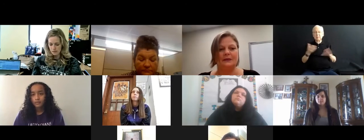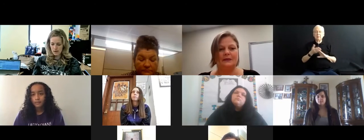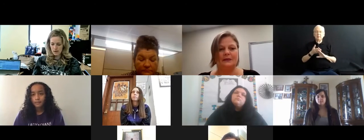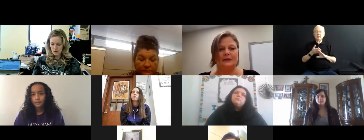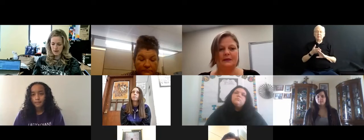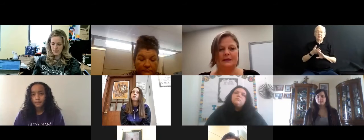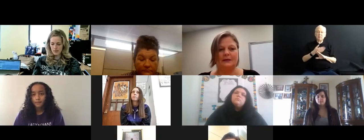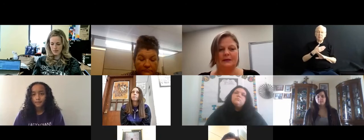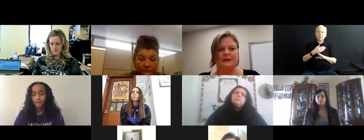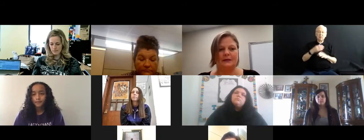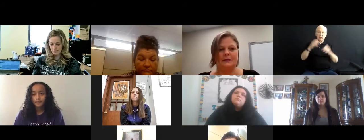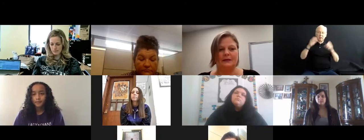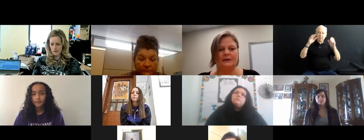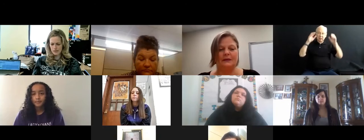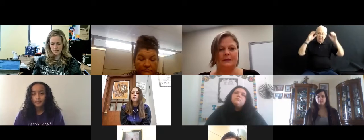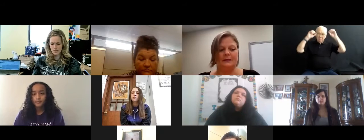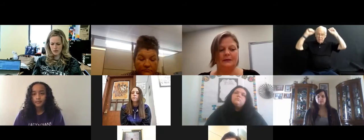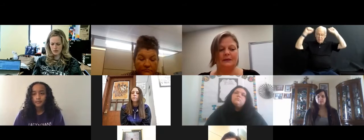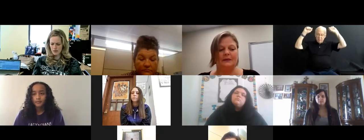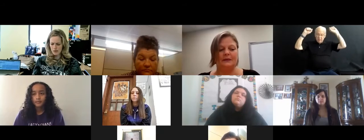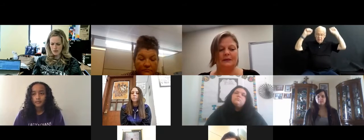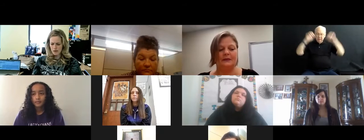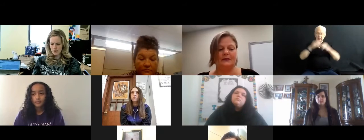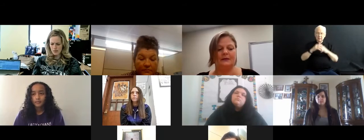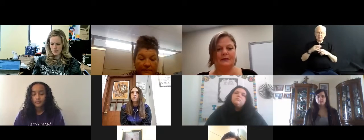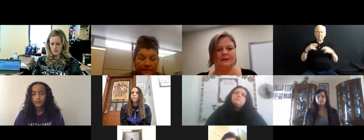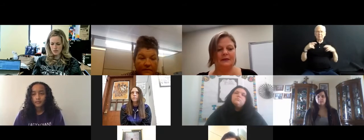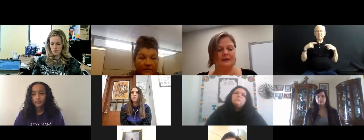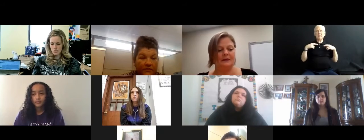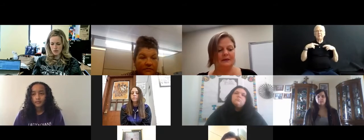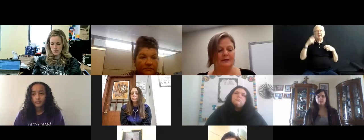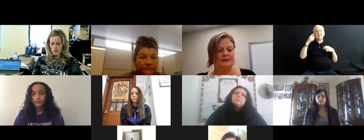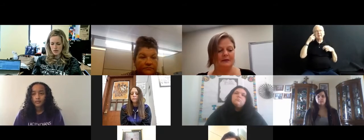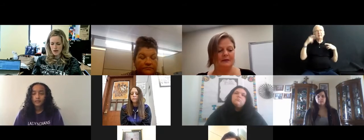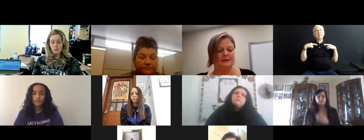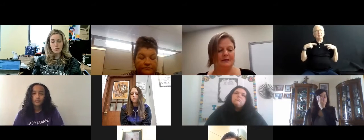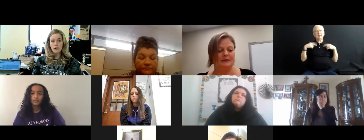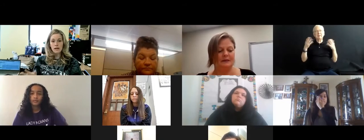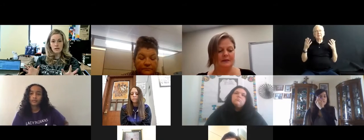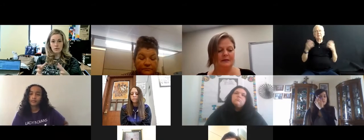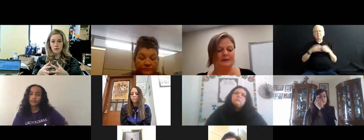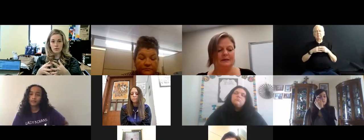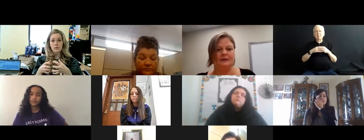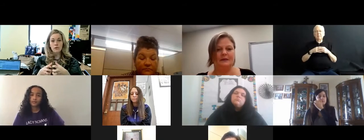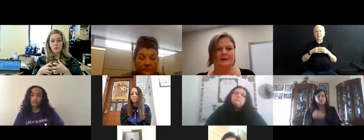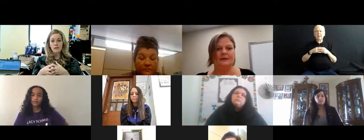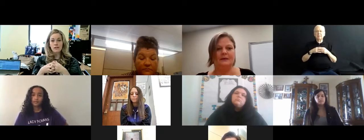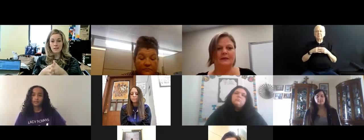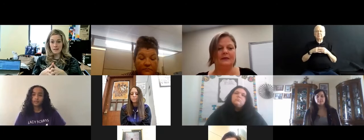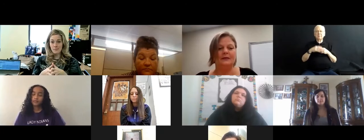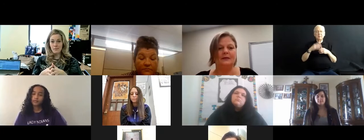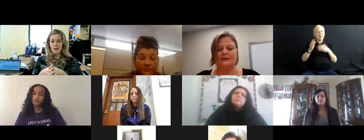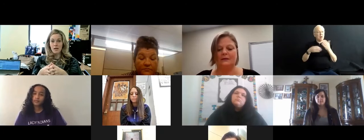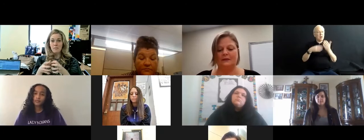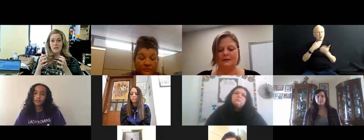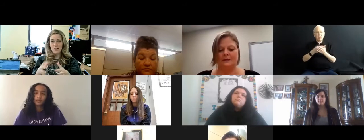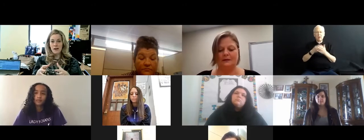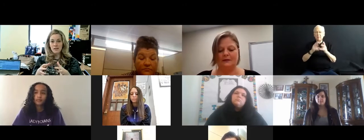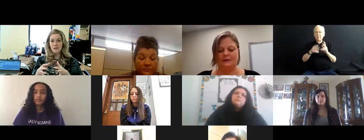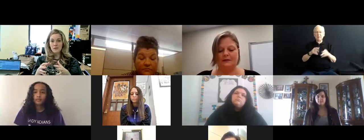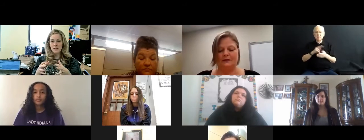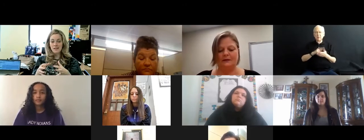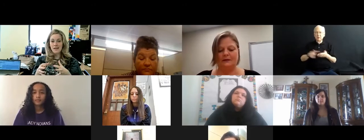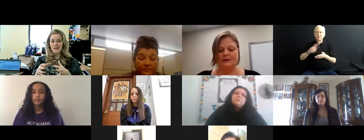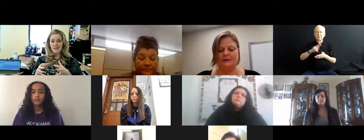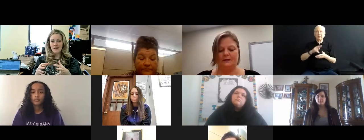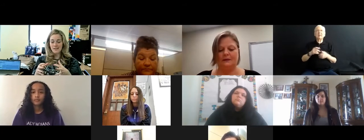had I think he retired. And so everyone at the university was really, really excited because